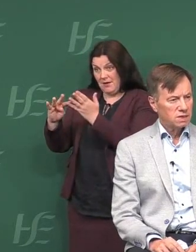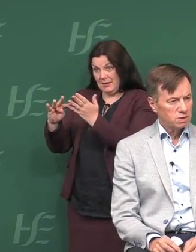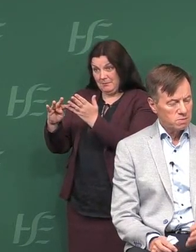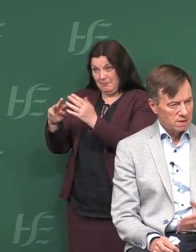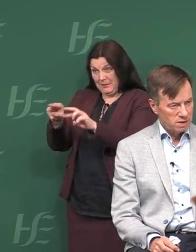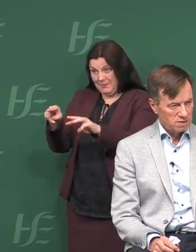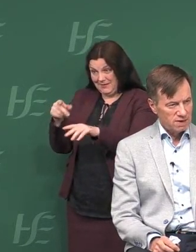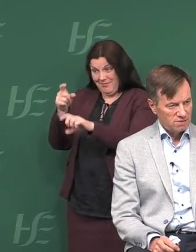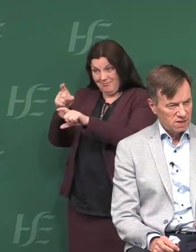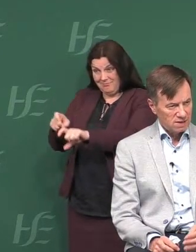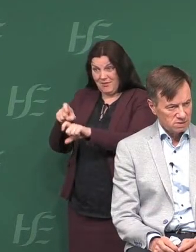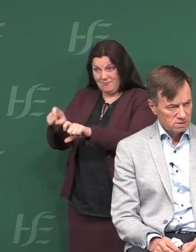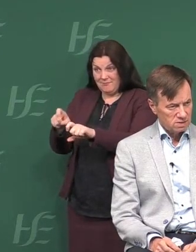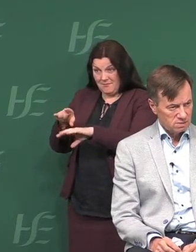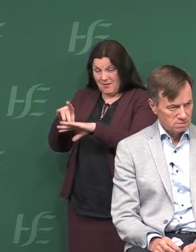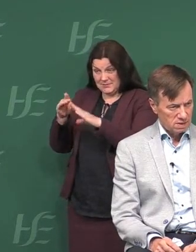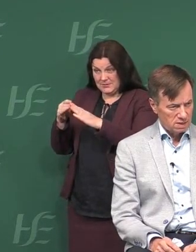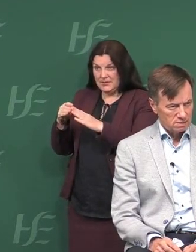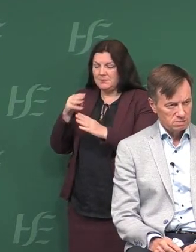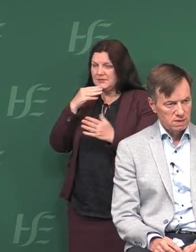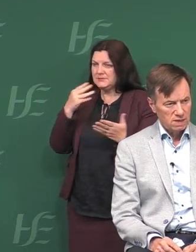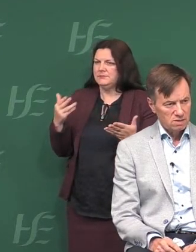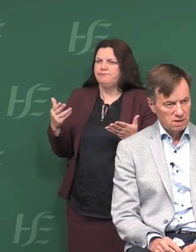we started the year with a bed base of 11,000